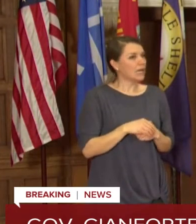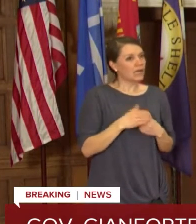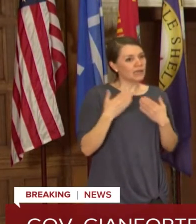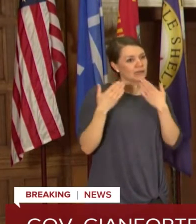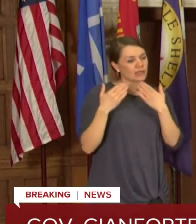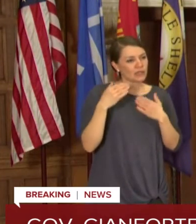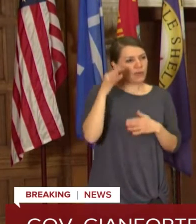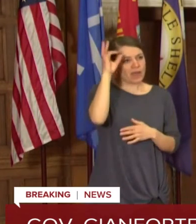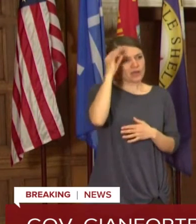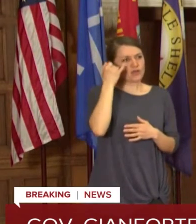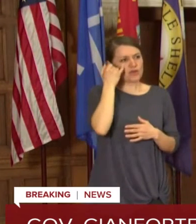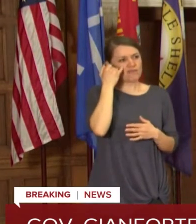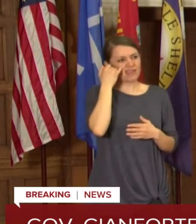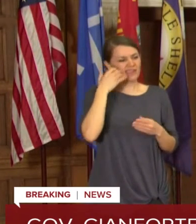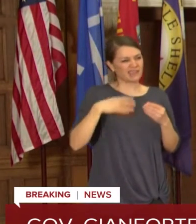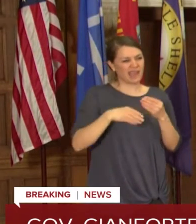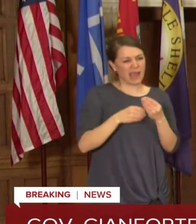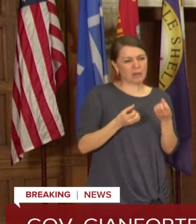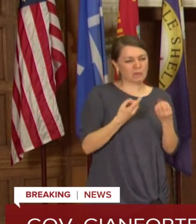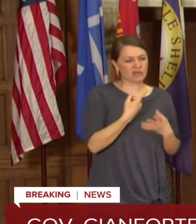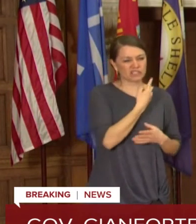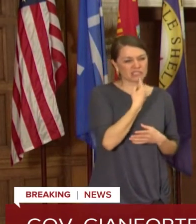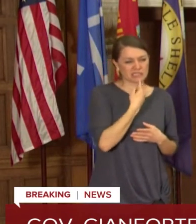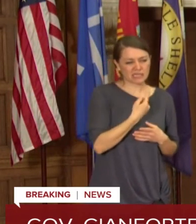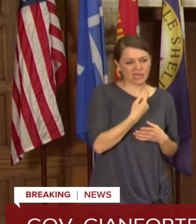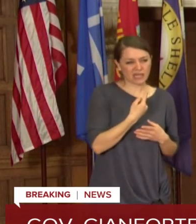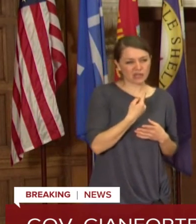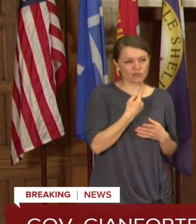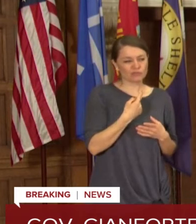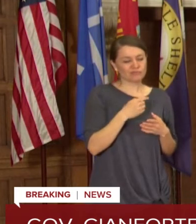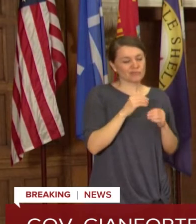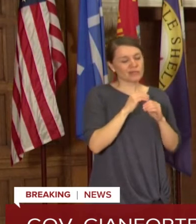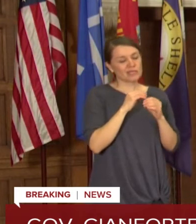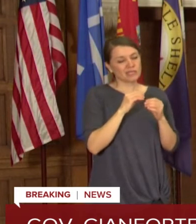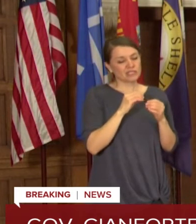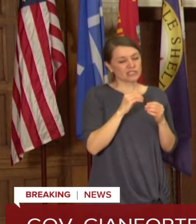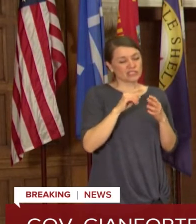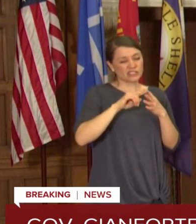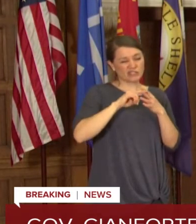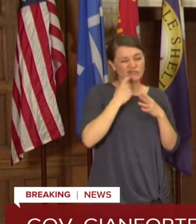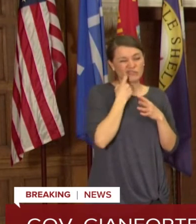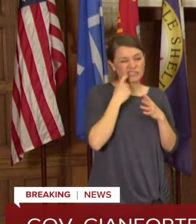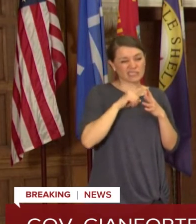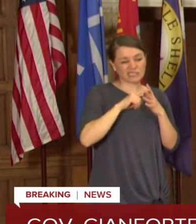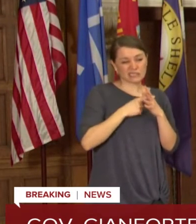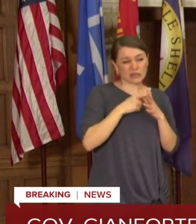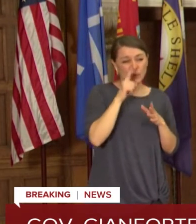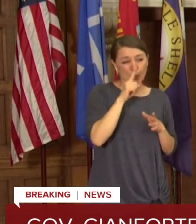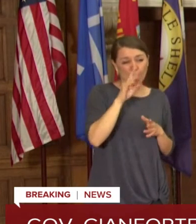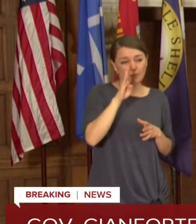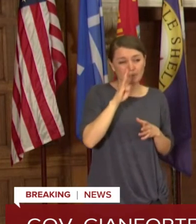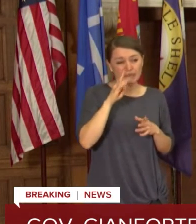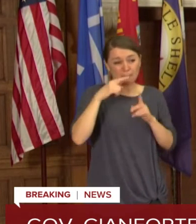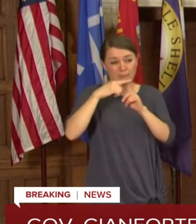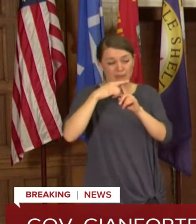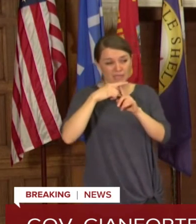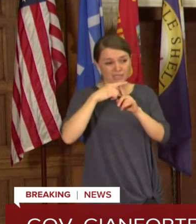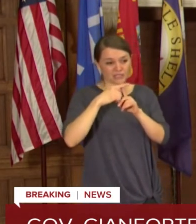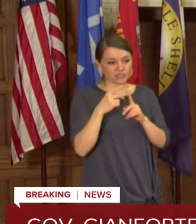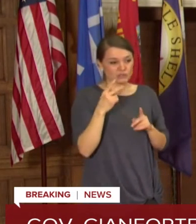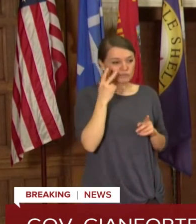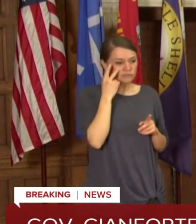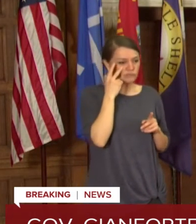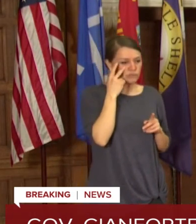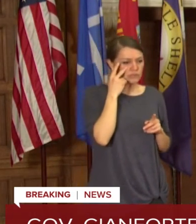much to Governor Gianforte. Obviously, we just got into 1B+, started this past Monday. We're looking at that uptake across